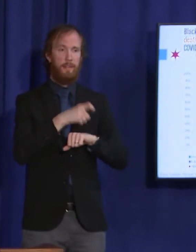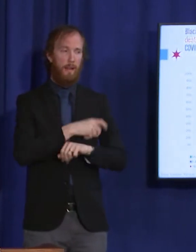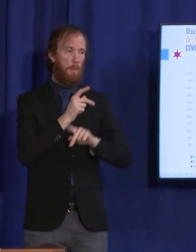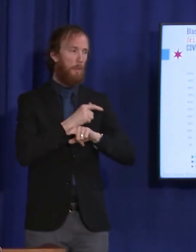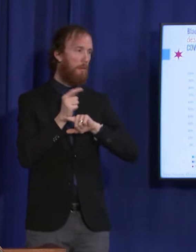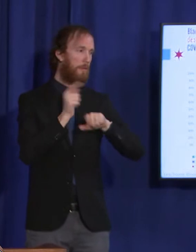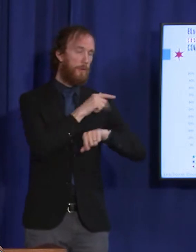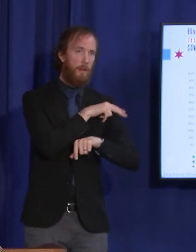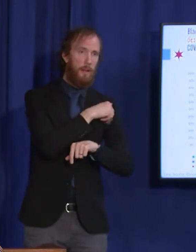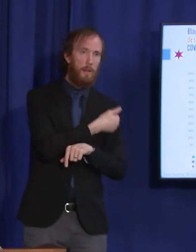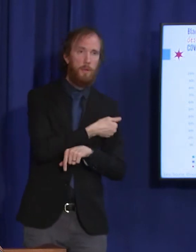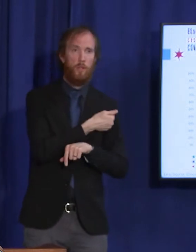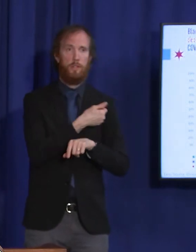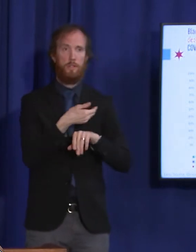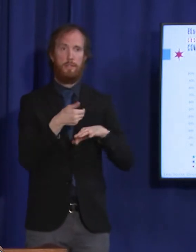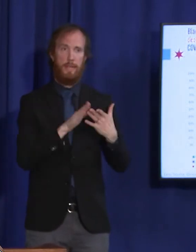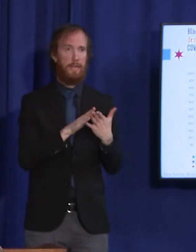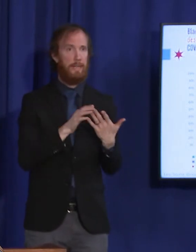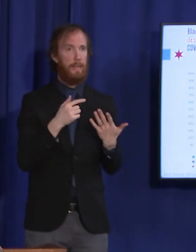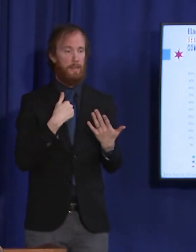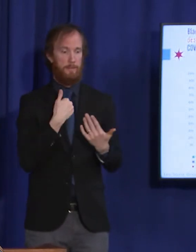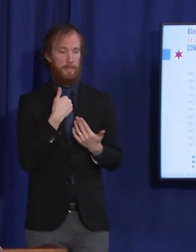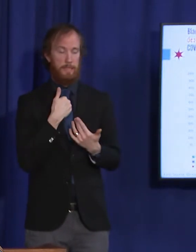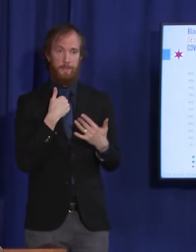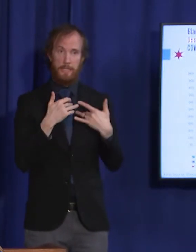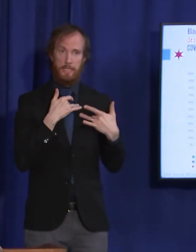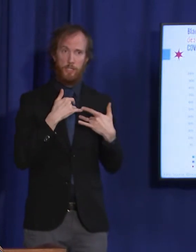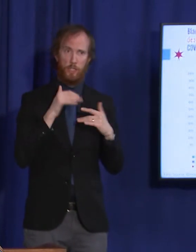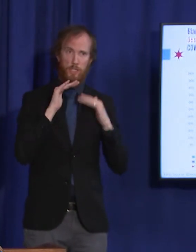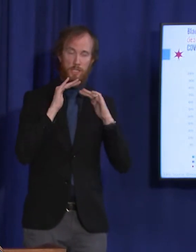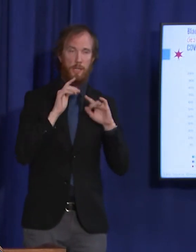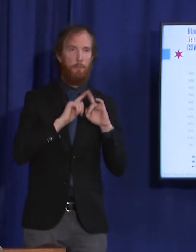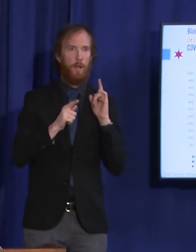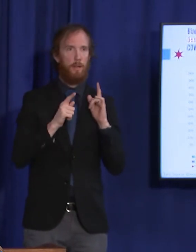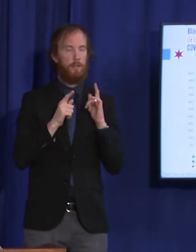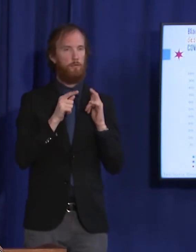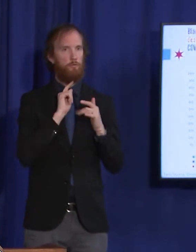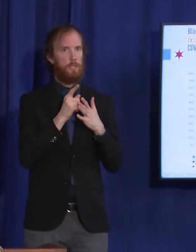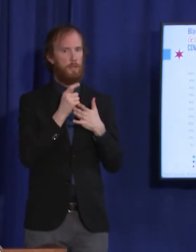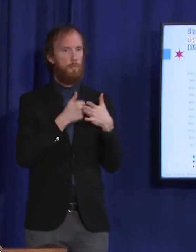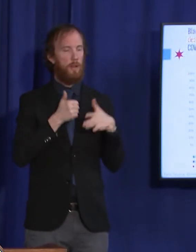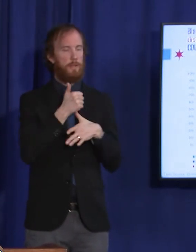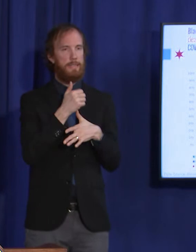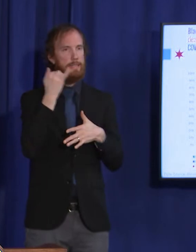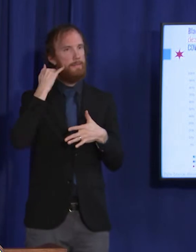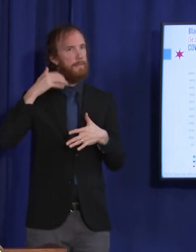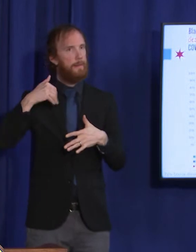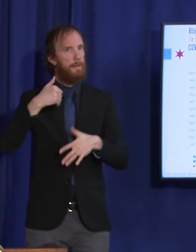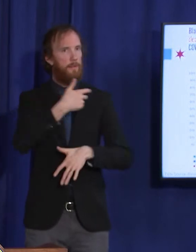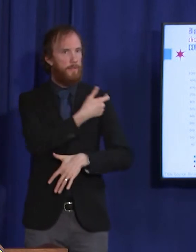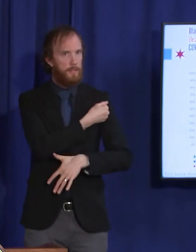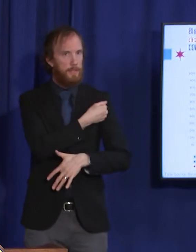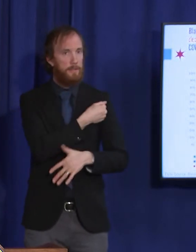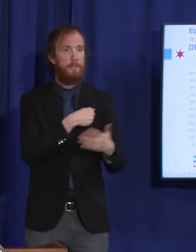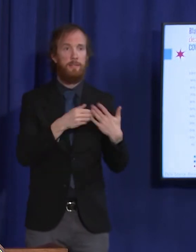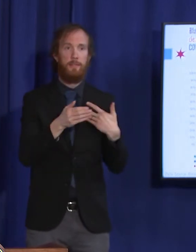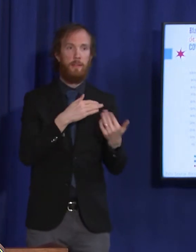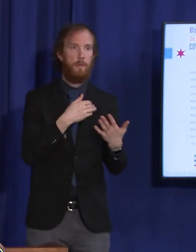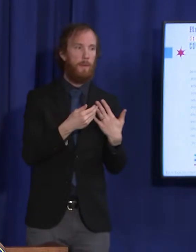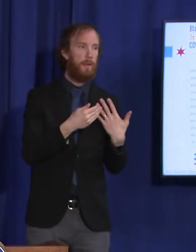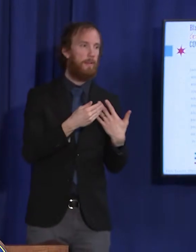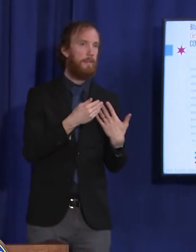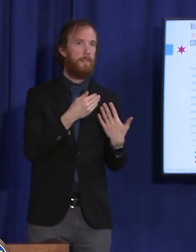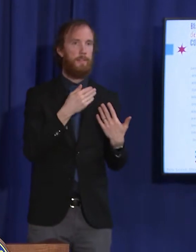a lot, but I worry the most when folks are unvaccinated. And regardless of race and ethnicity,